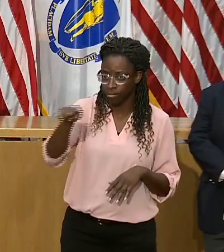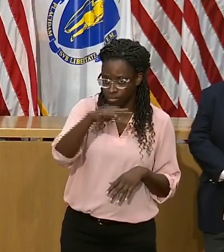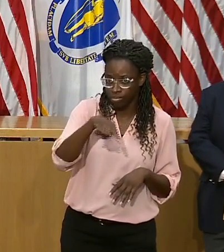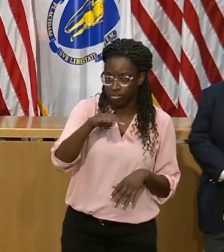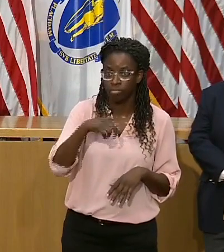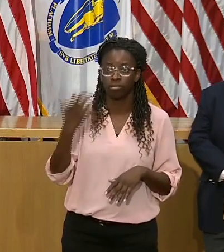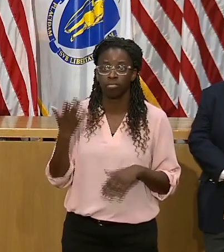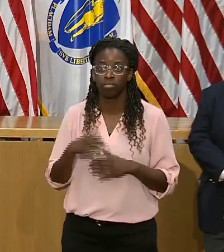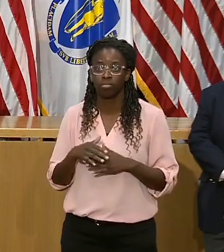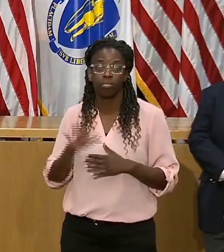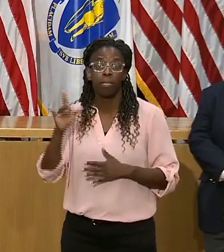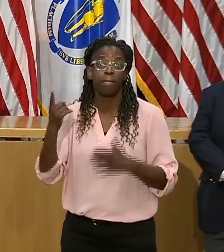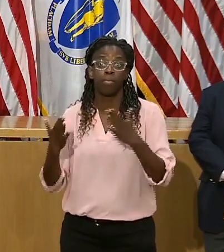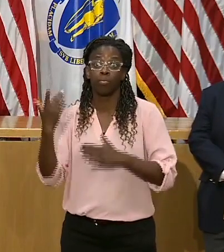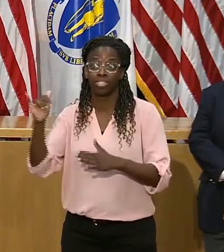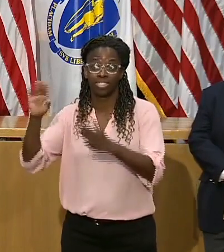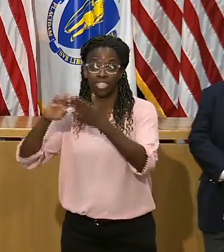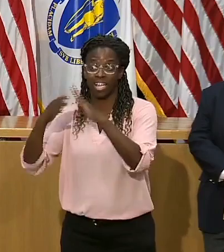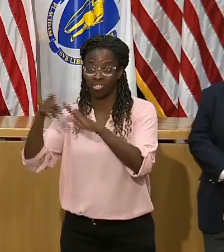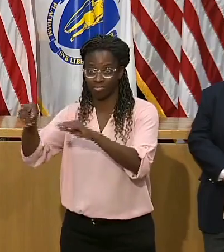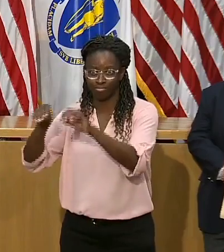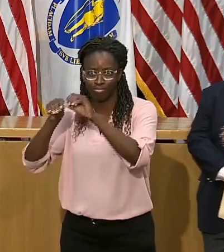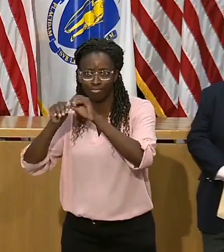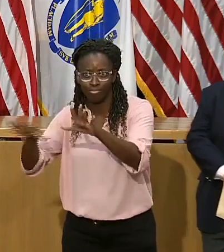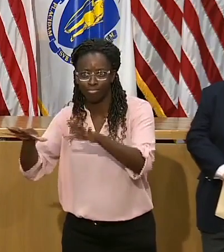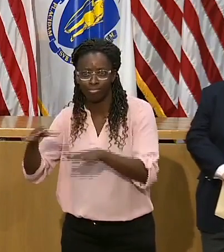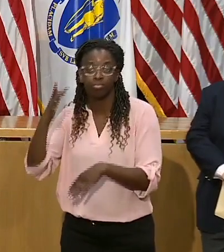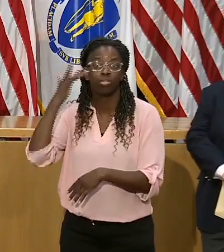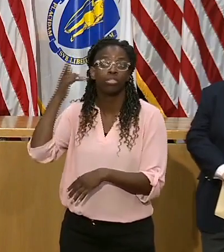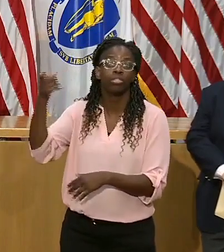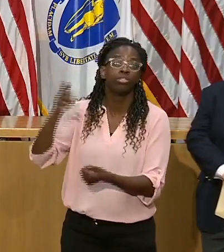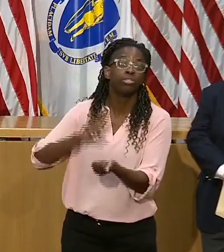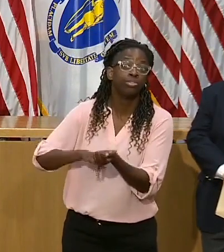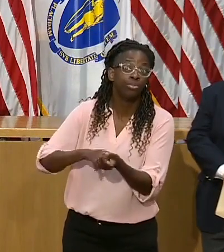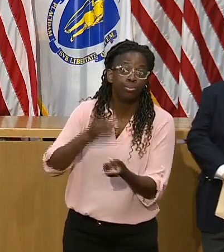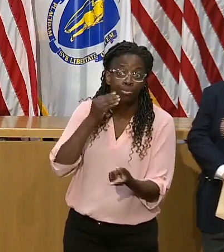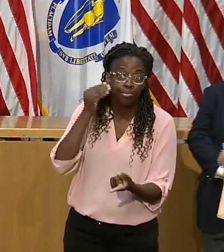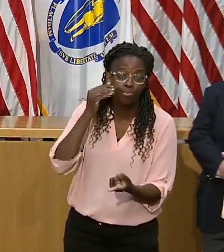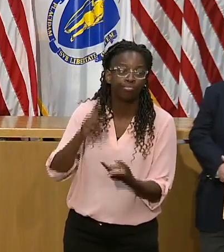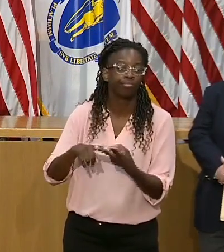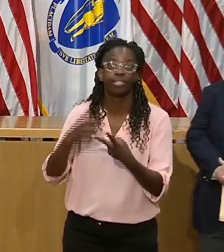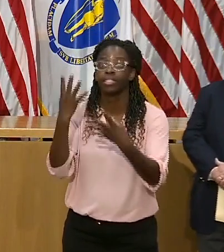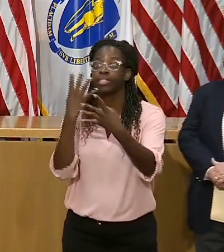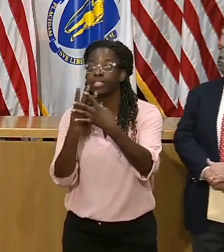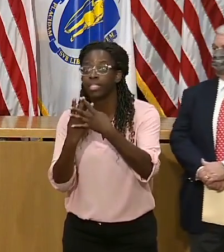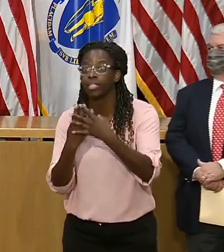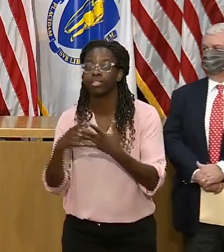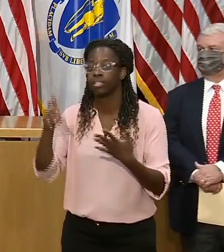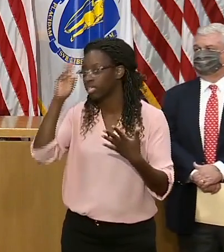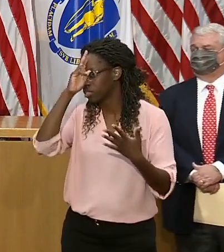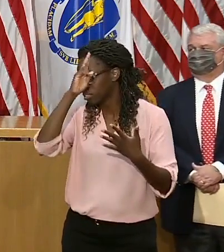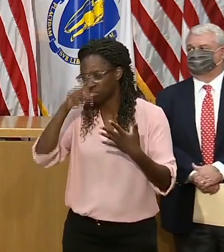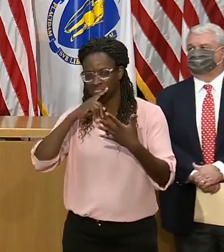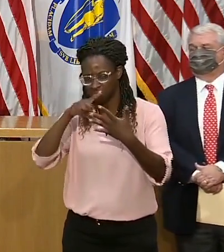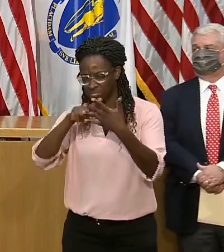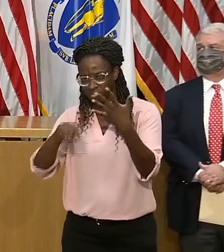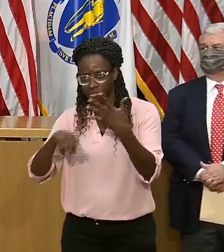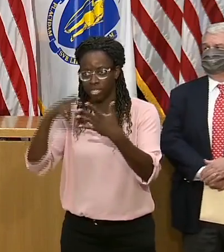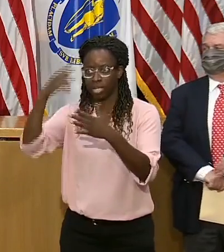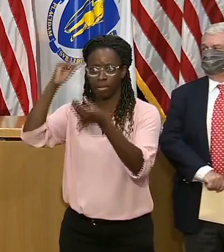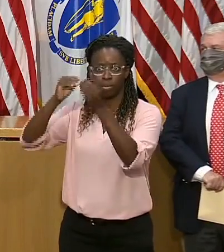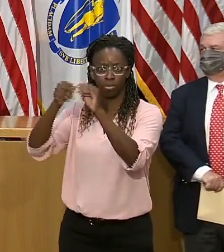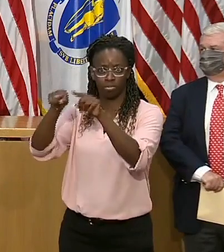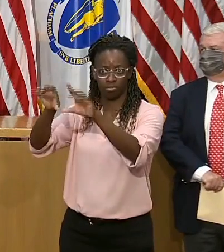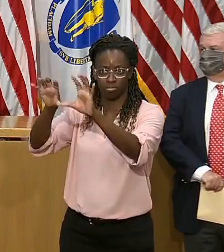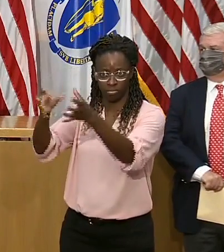community. A nursing home, a jail, something like that, a hospital. Why we've said since the beginning